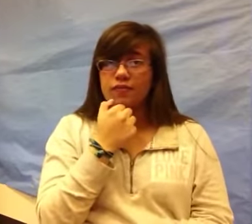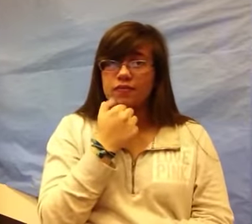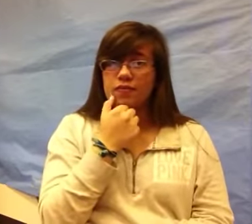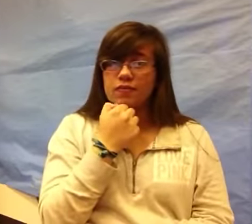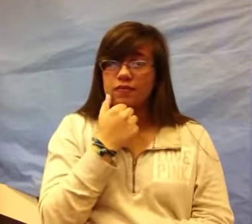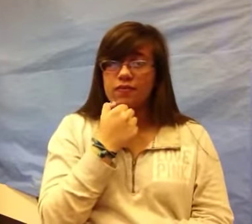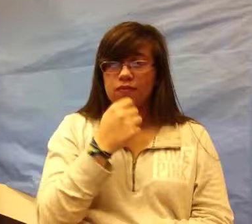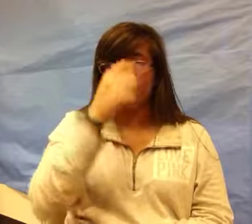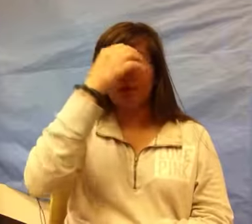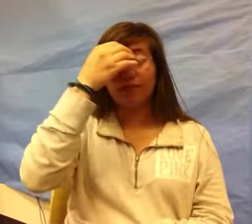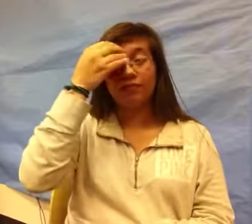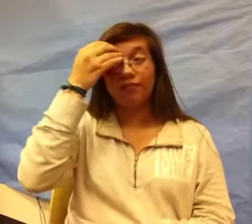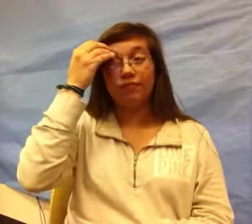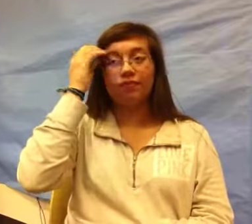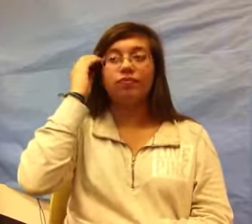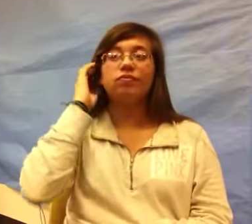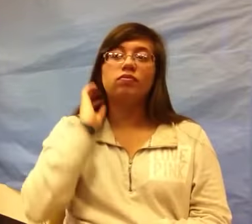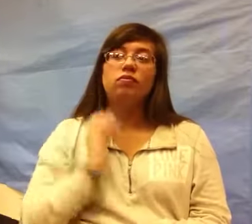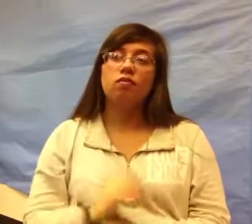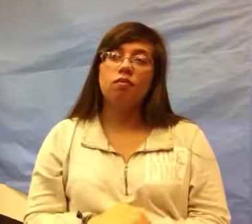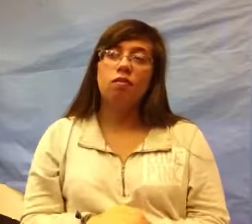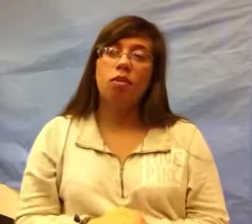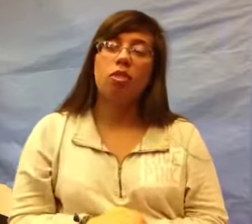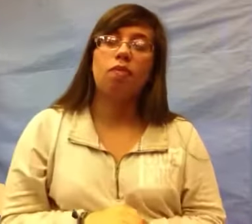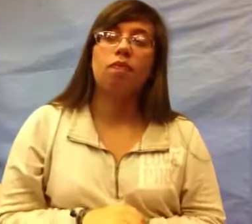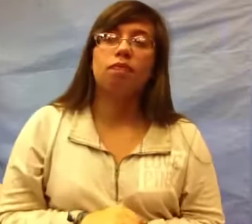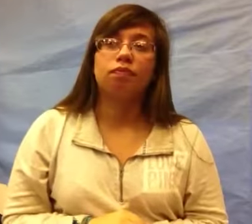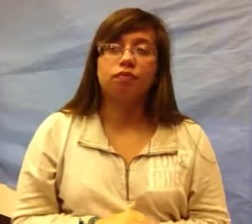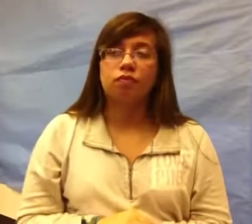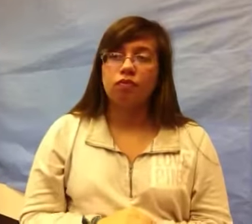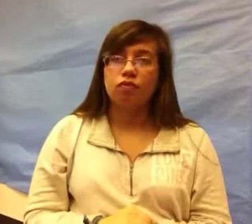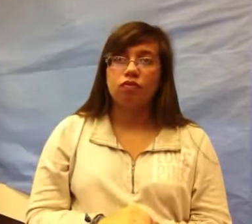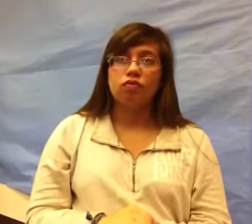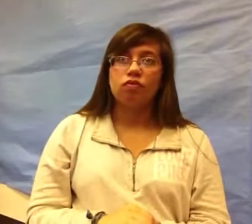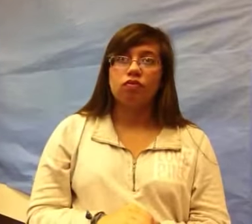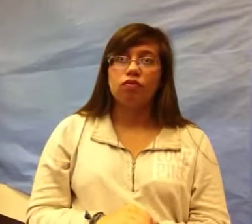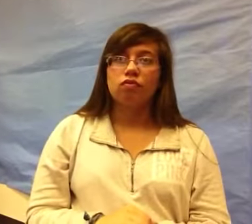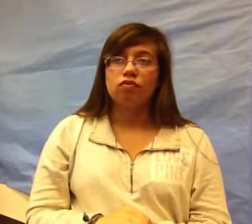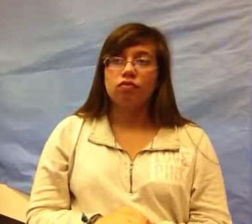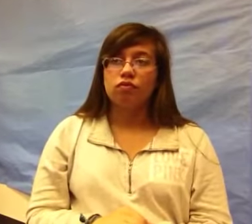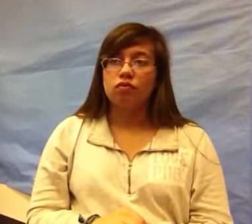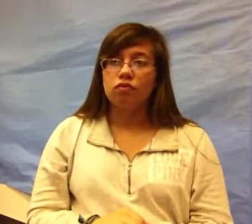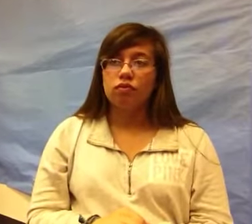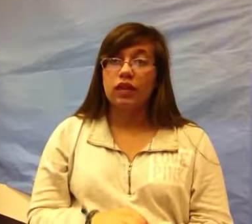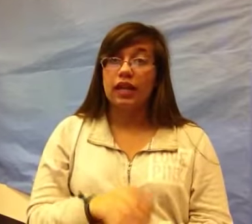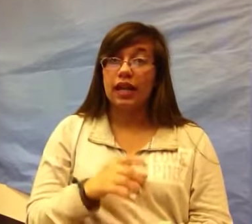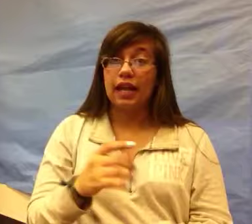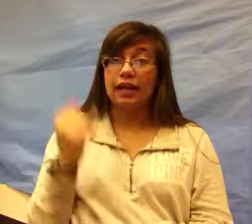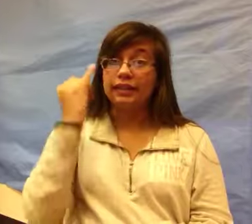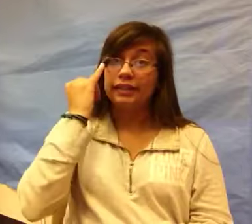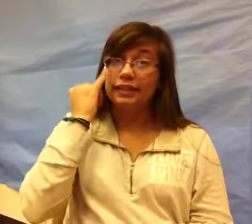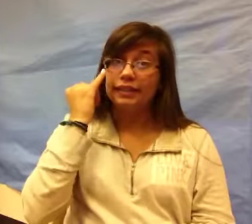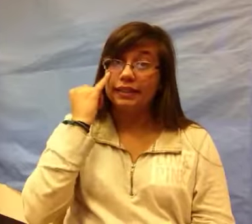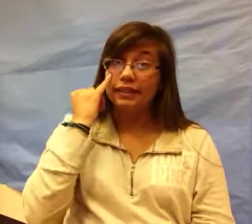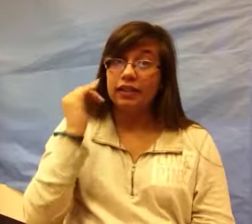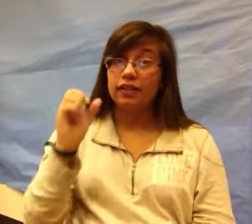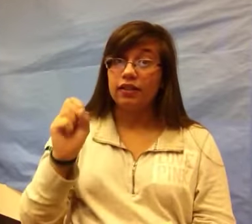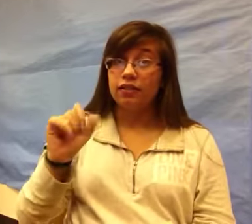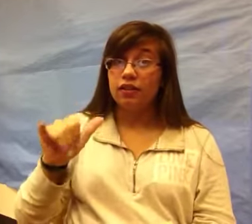powerful that they said the wrong answer. And this is something that if Solomon Asch had just said, oh yeah, it's obvious that people can see and they're not going to get this